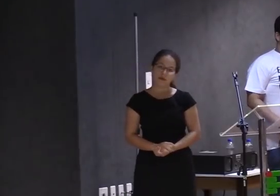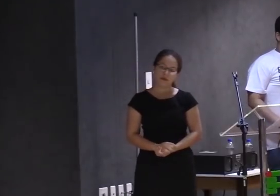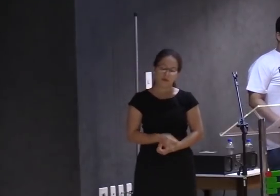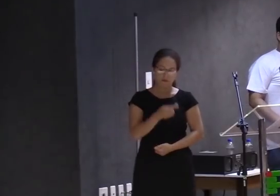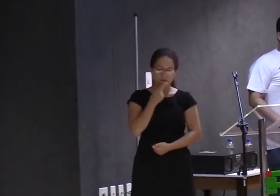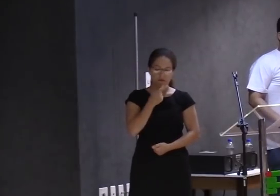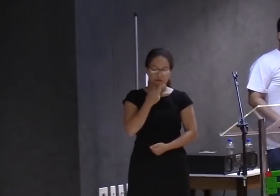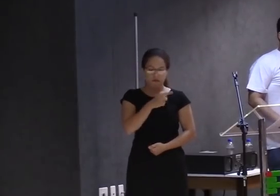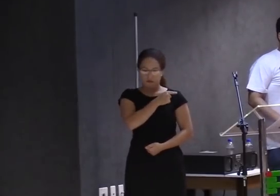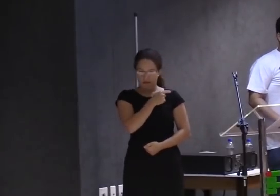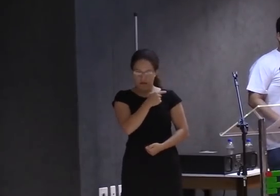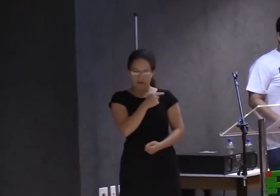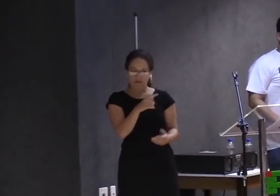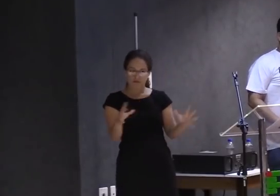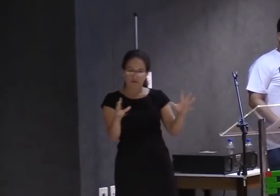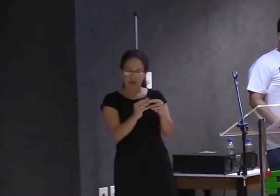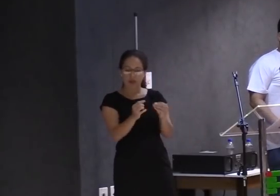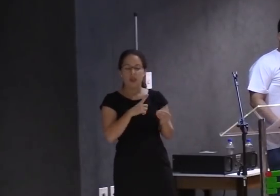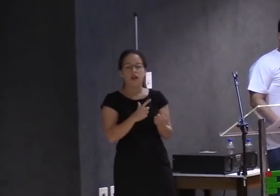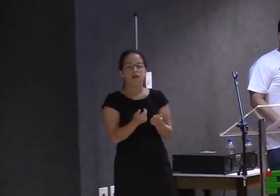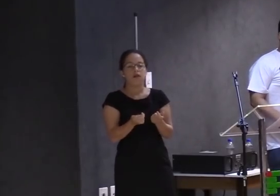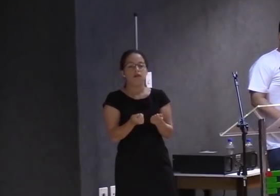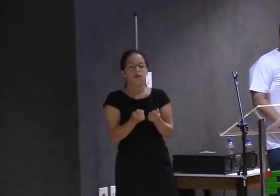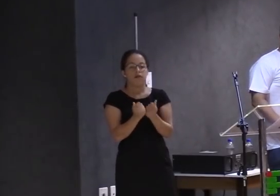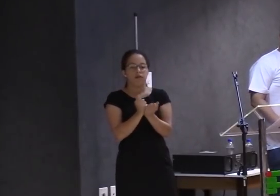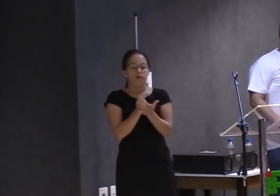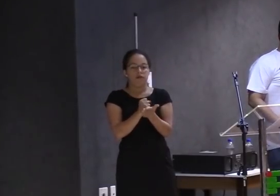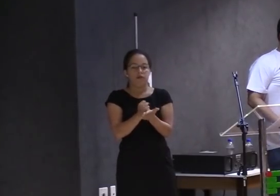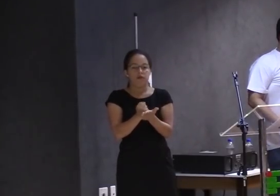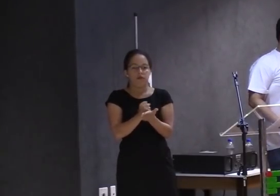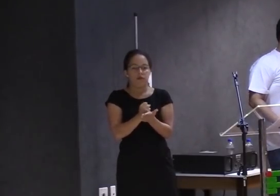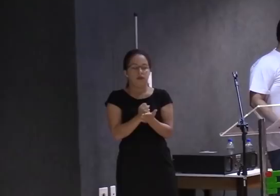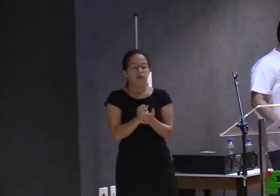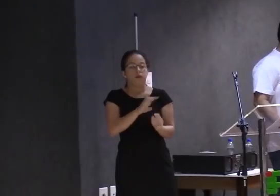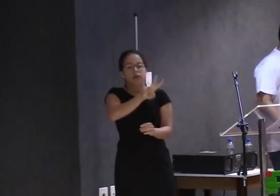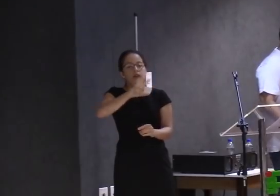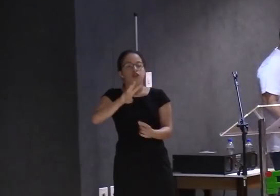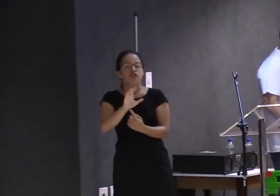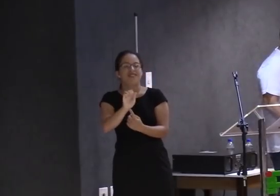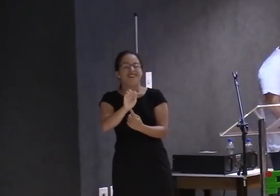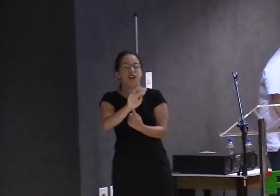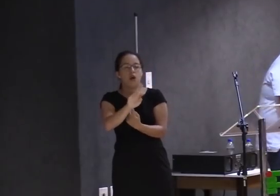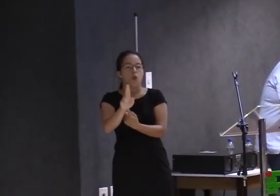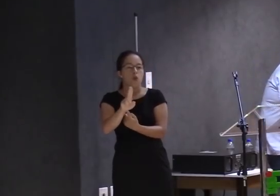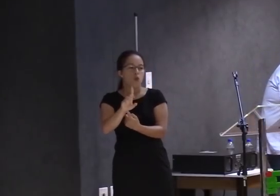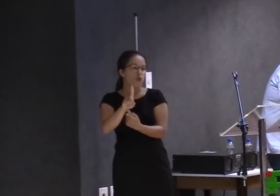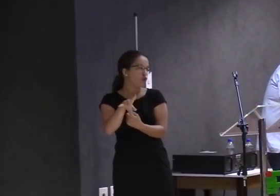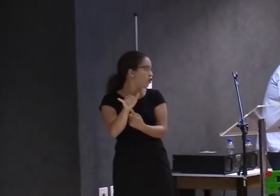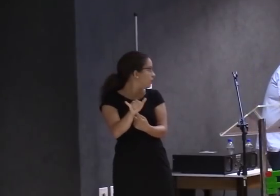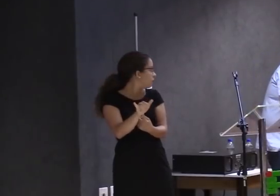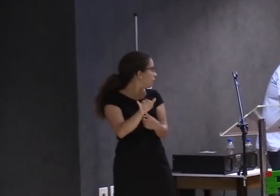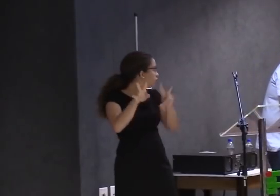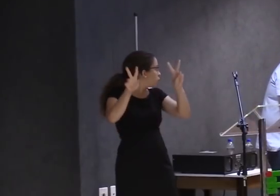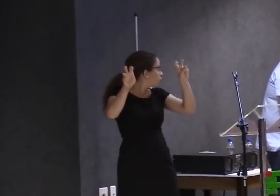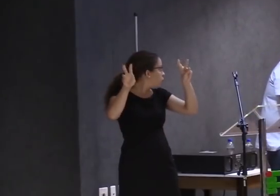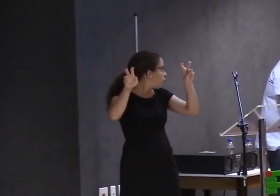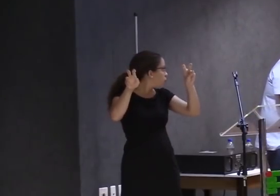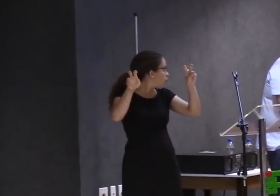fez um pequeno jogo para vocês no site do Kahoot sobre